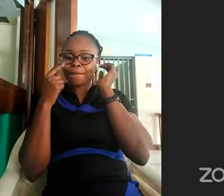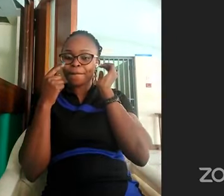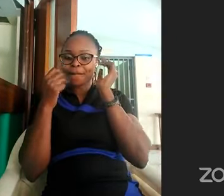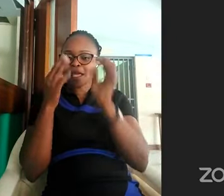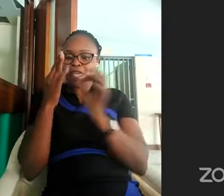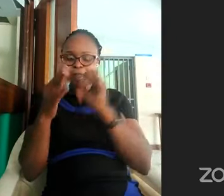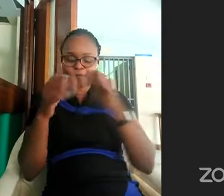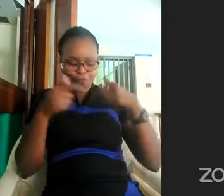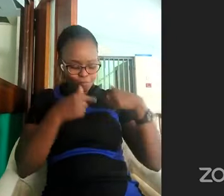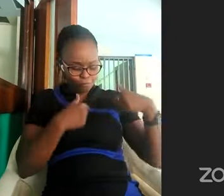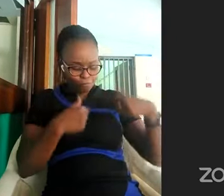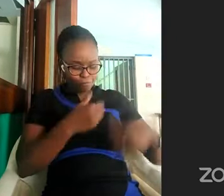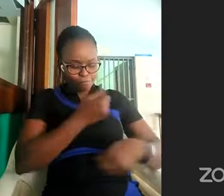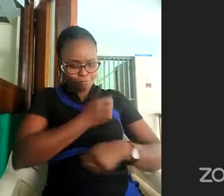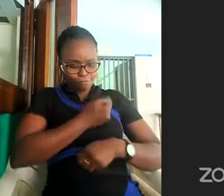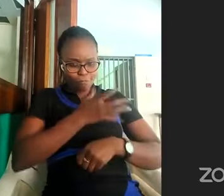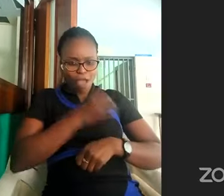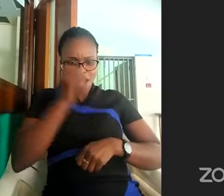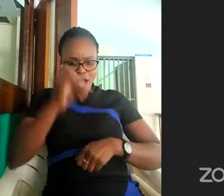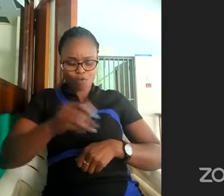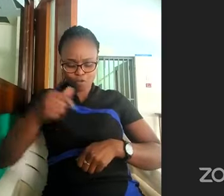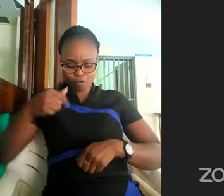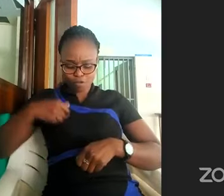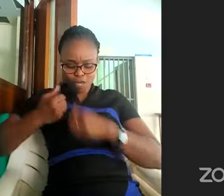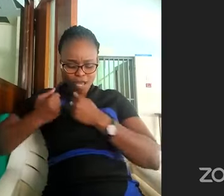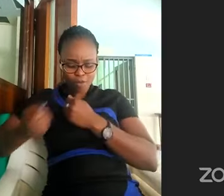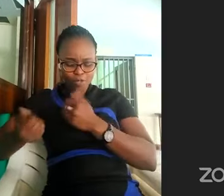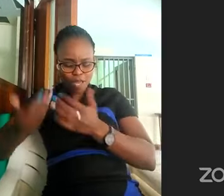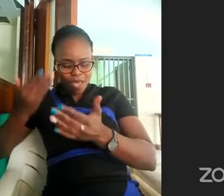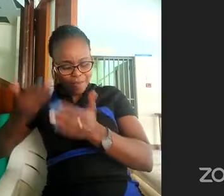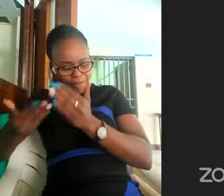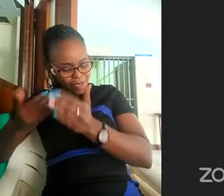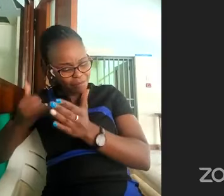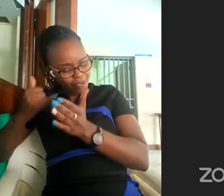because this is a person who can now not breastfeed